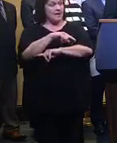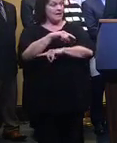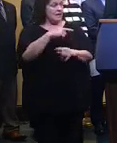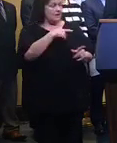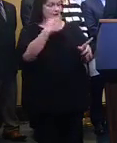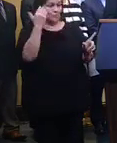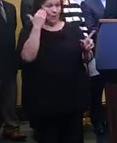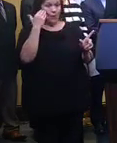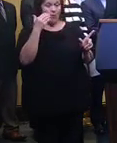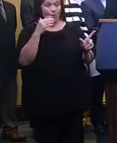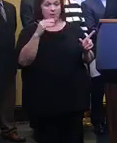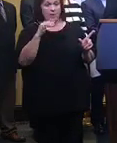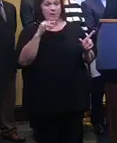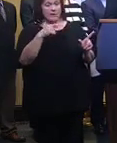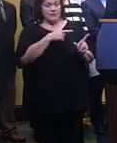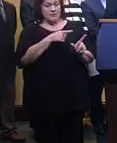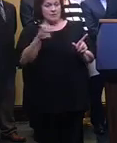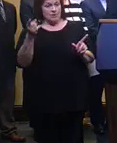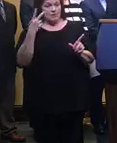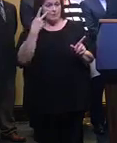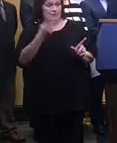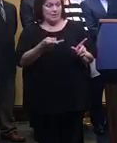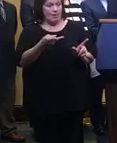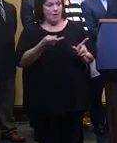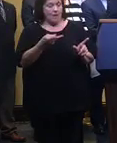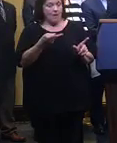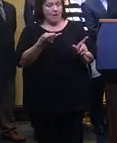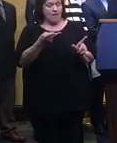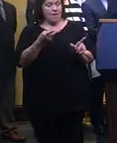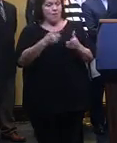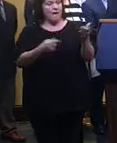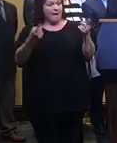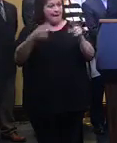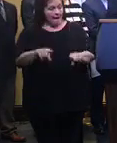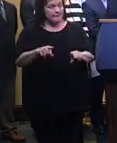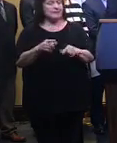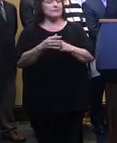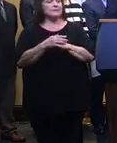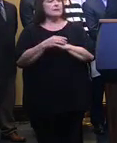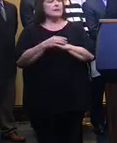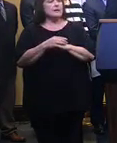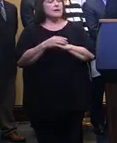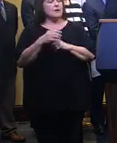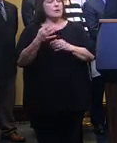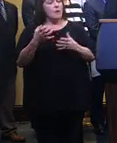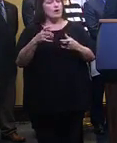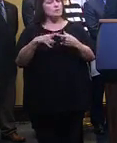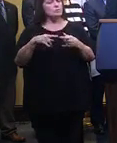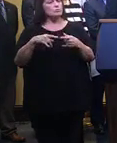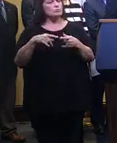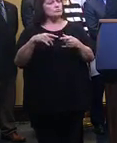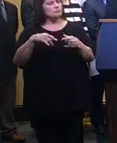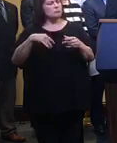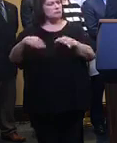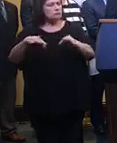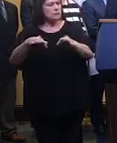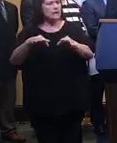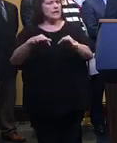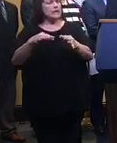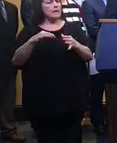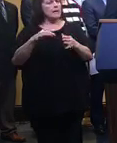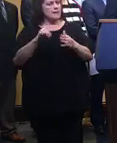show the public, give you all a kind of a seminar, a bit of an education on how some of these things work, but also to articulate that we are